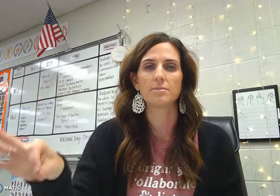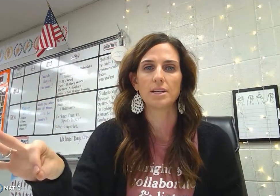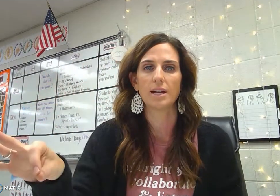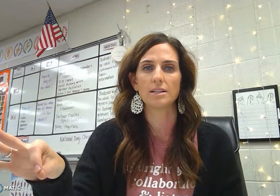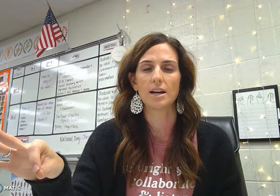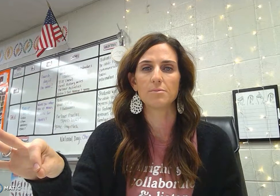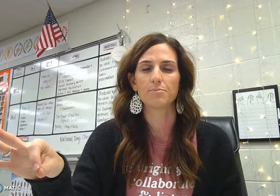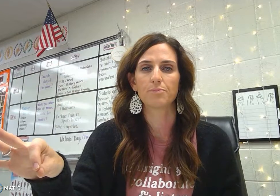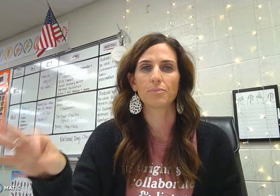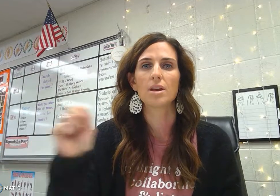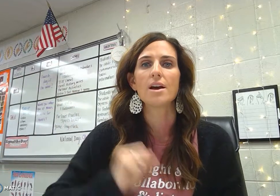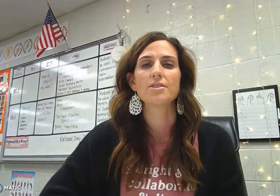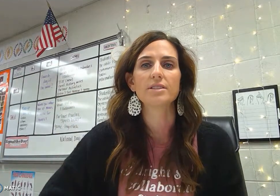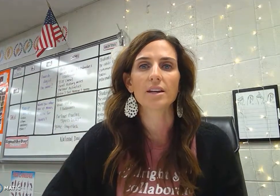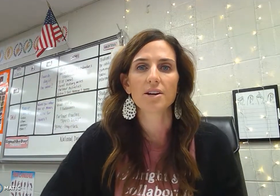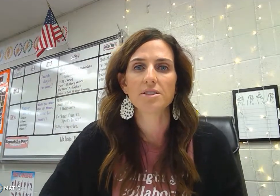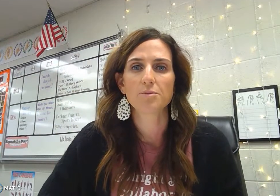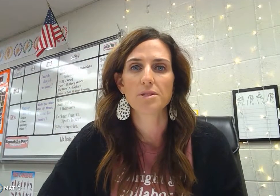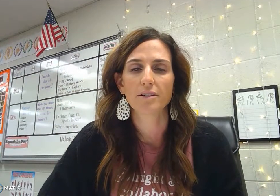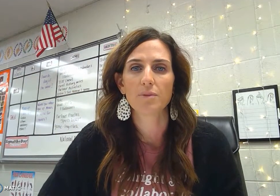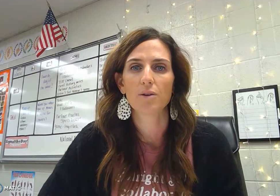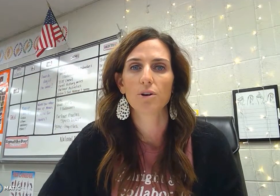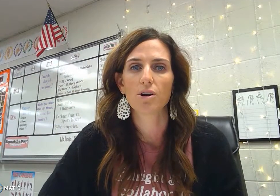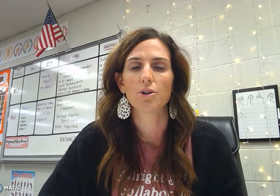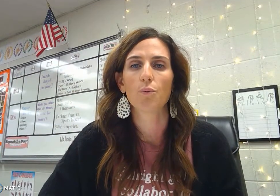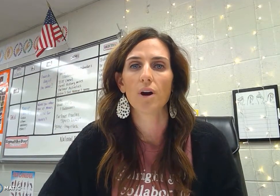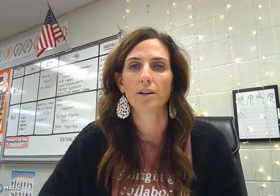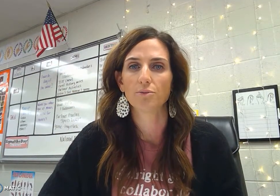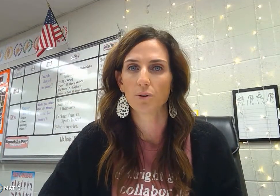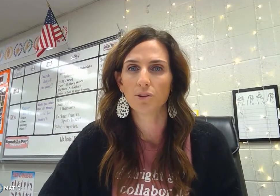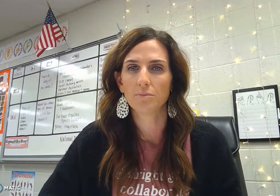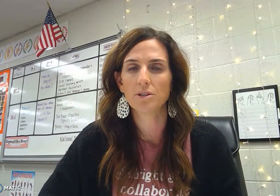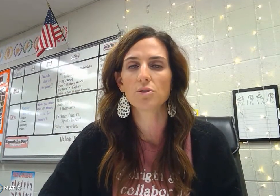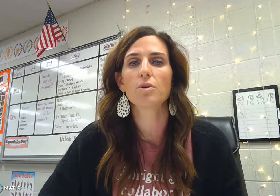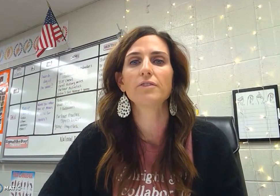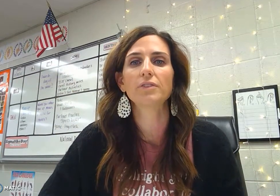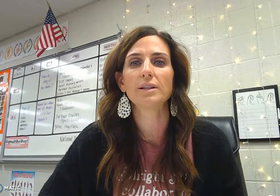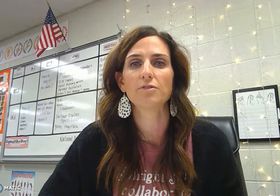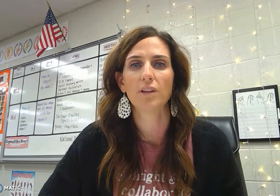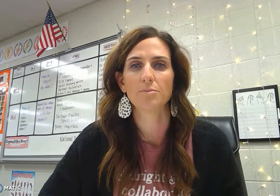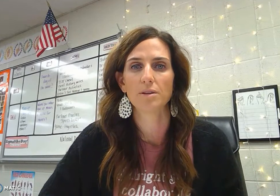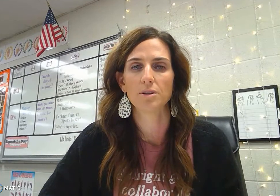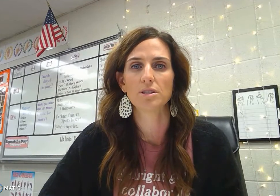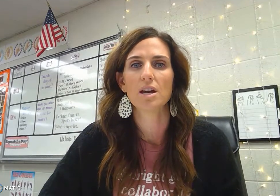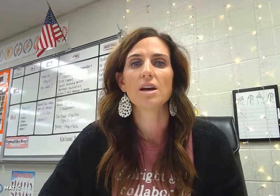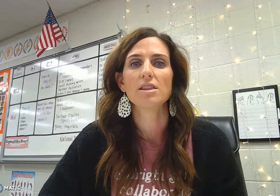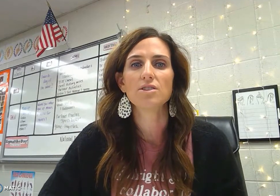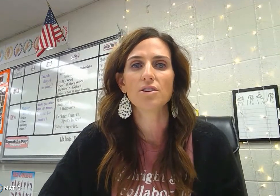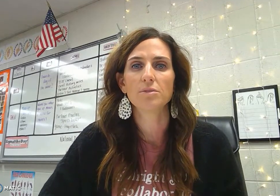to 99. The second concept we talked about were called rock and roll numbers or flip-flop numbers. These are numbers